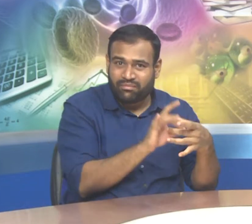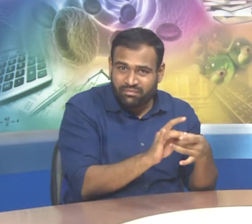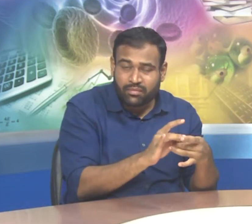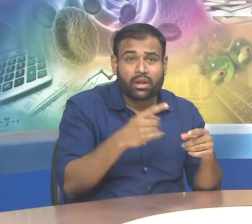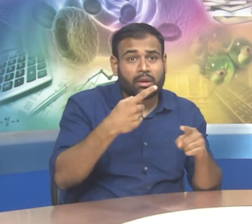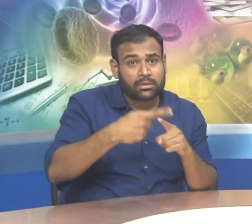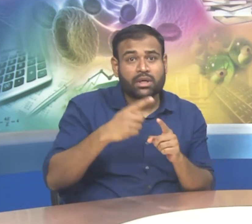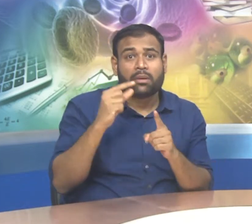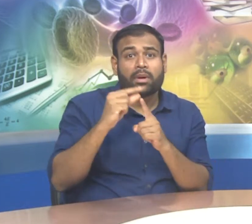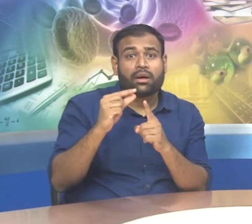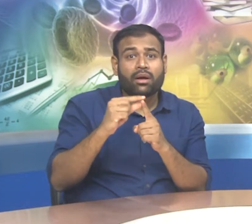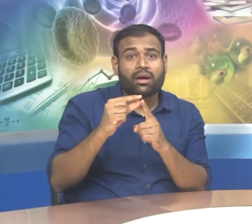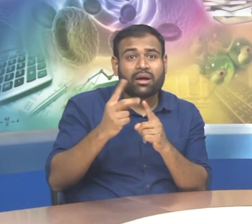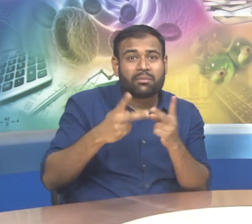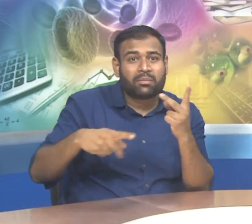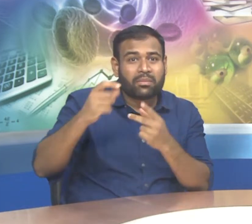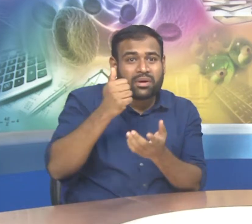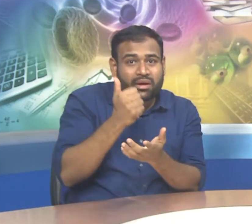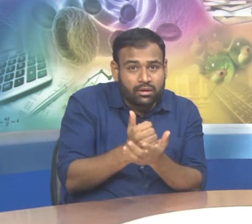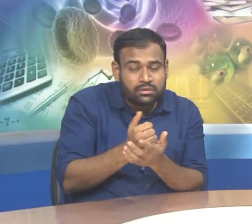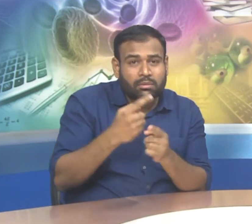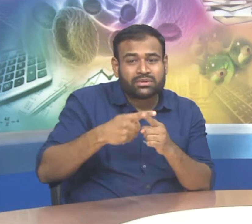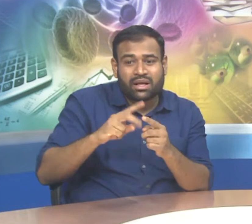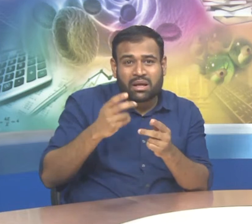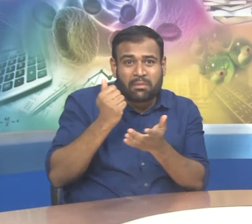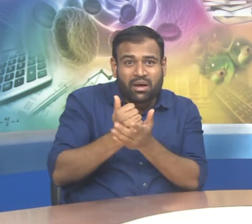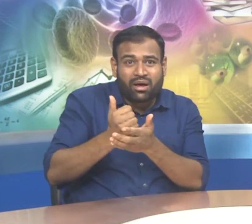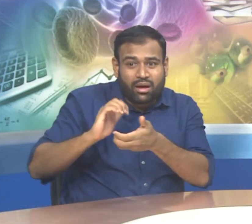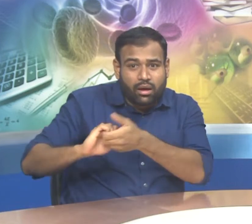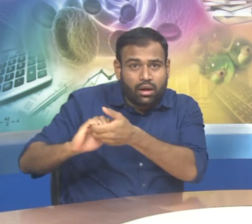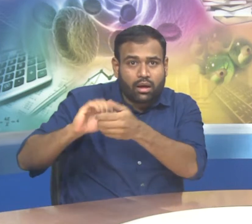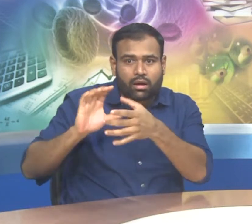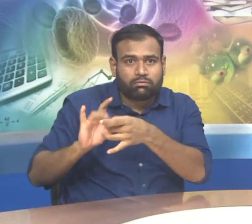19 nationalized banks and also the State Bank of India